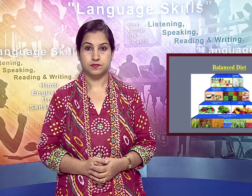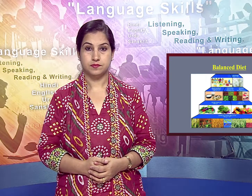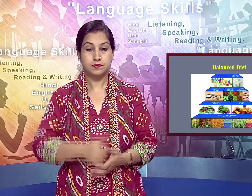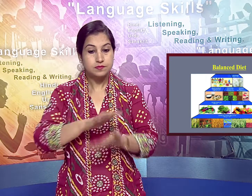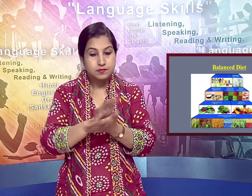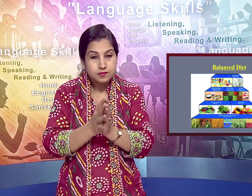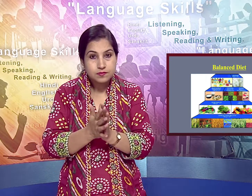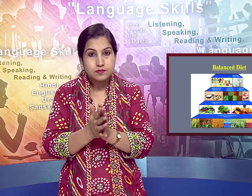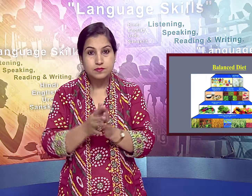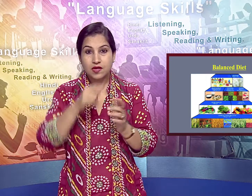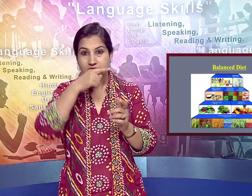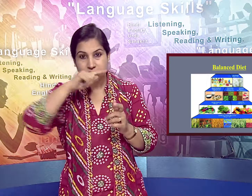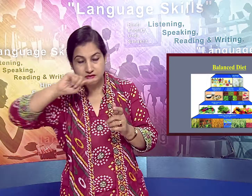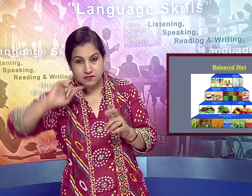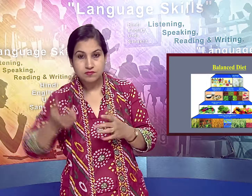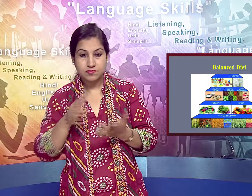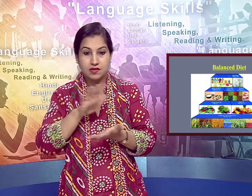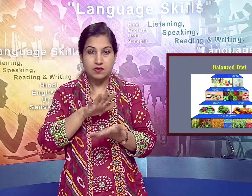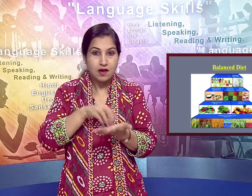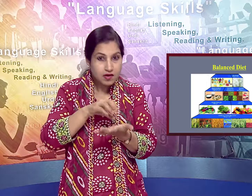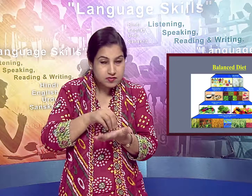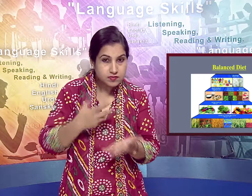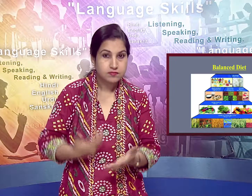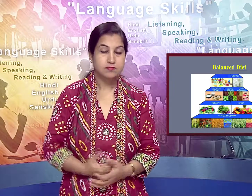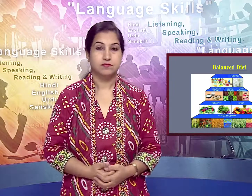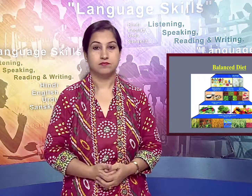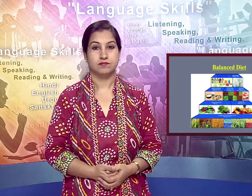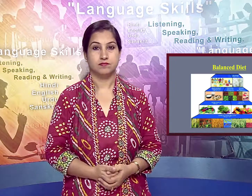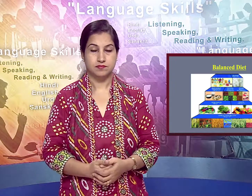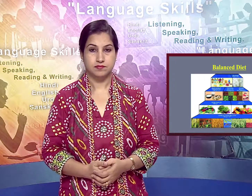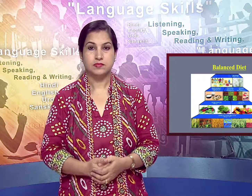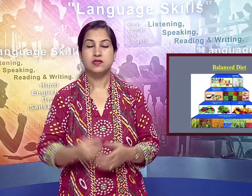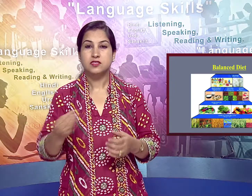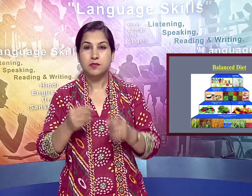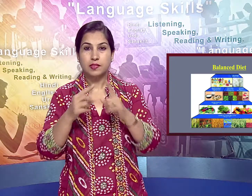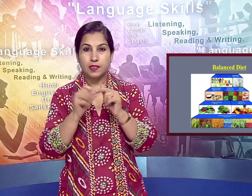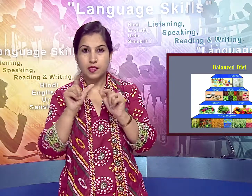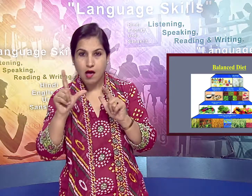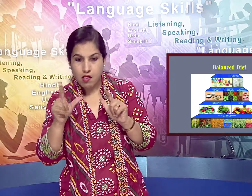wheat, corn, rice, and some dals.